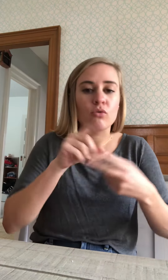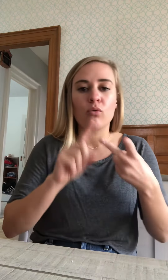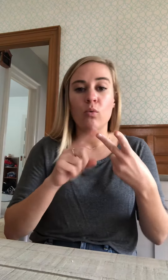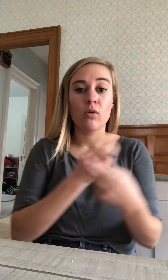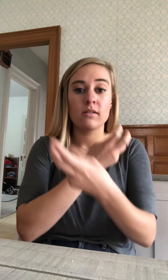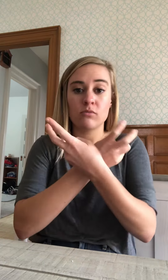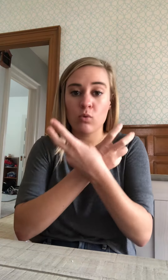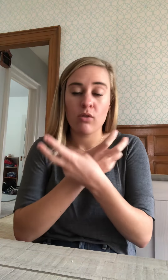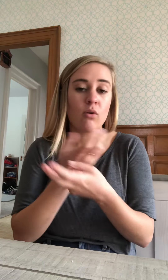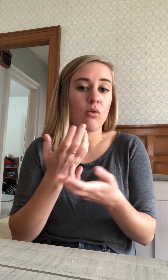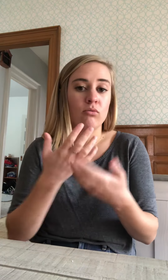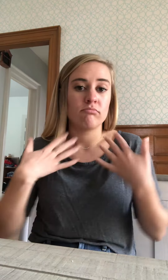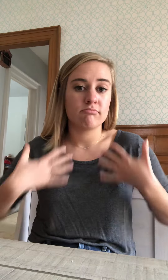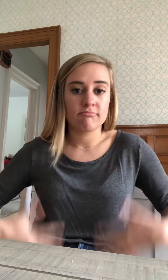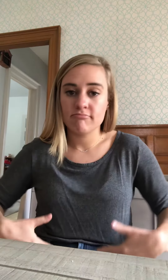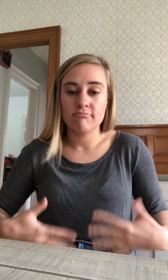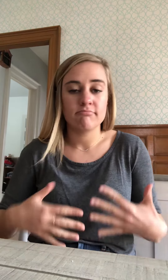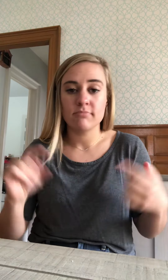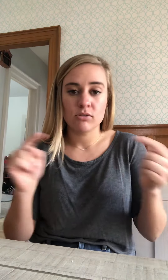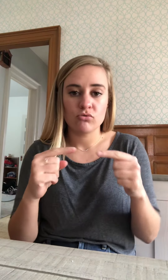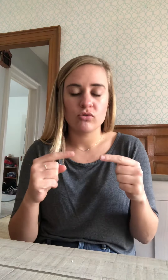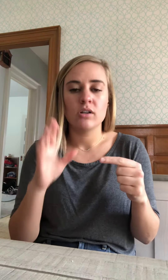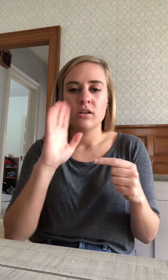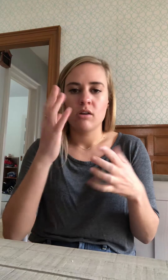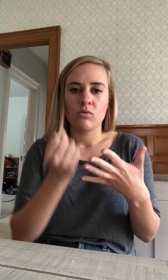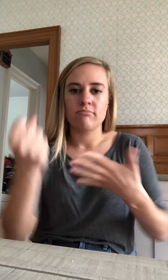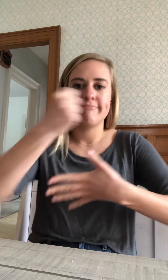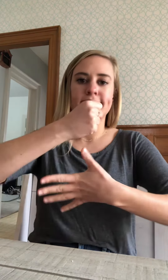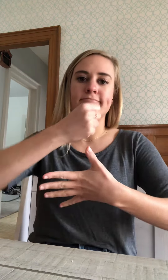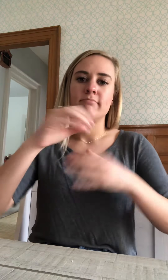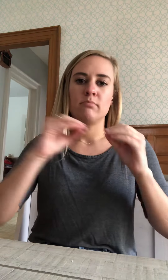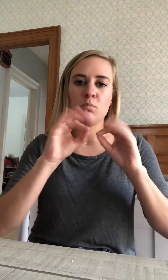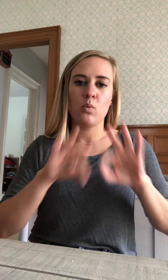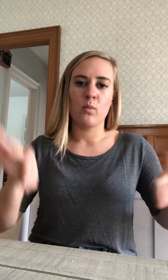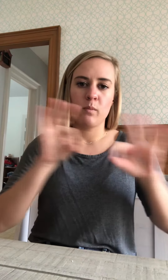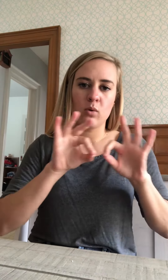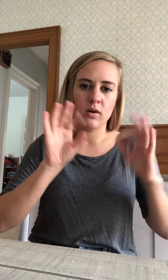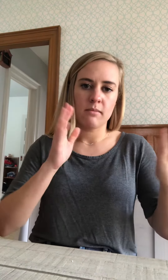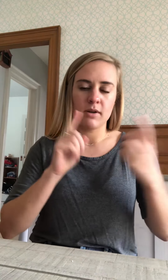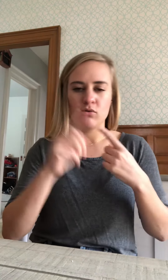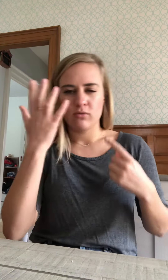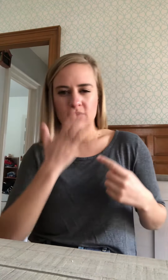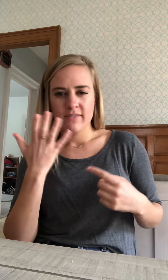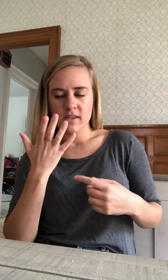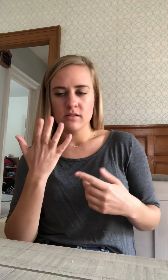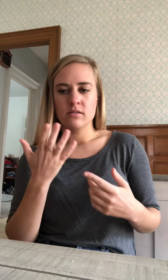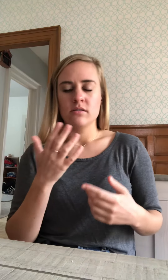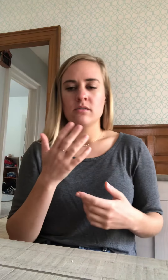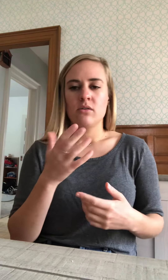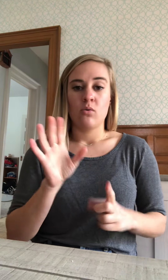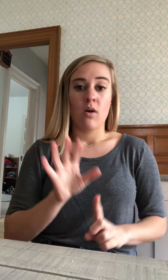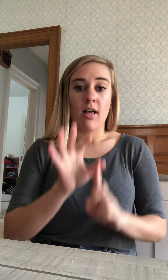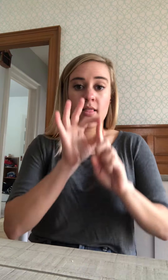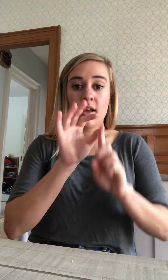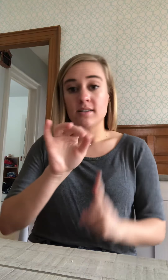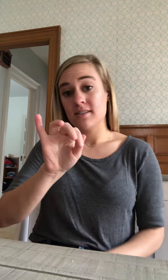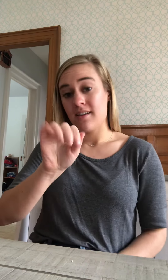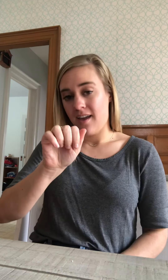injuries that take precedence over the facial stuff. In the absence of airway problems or